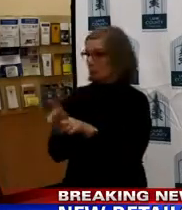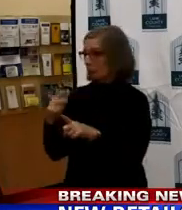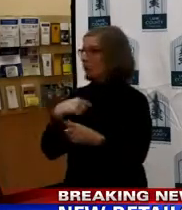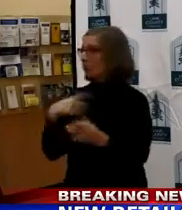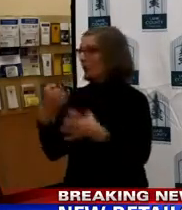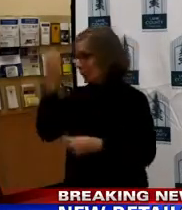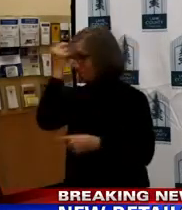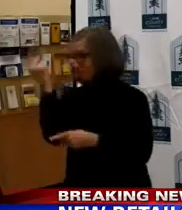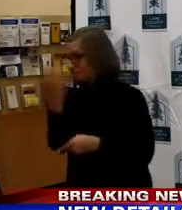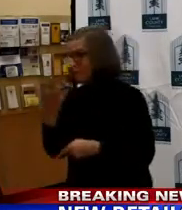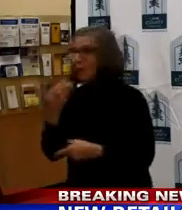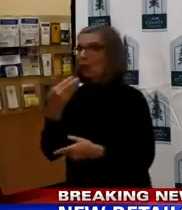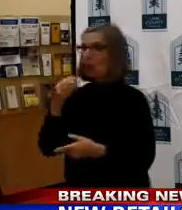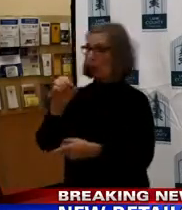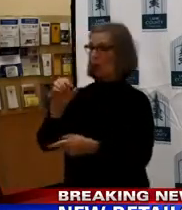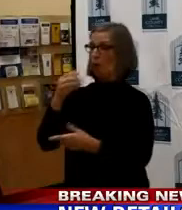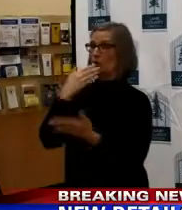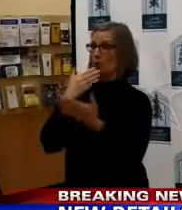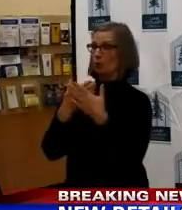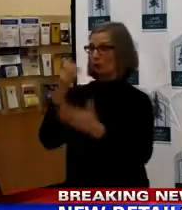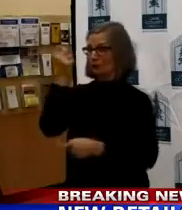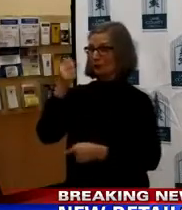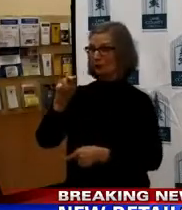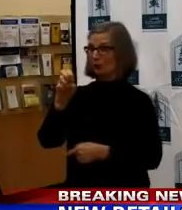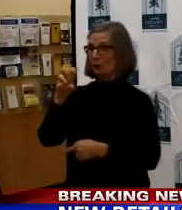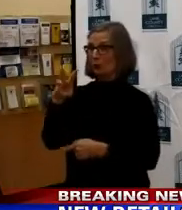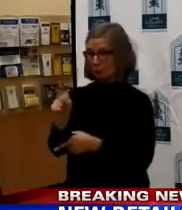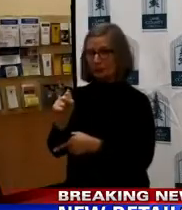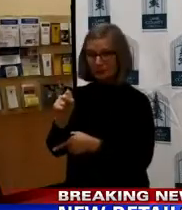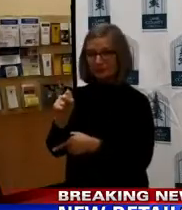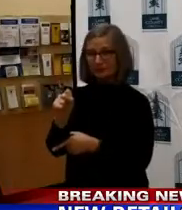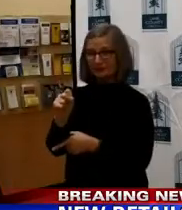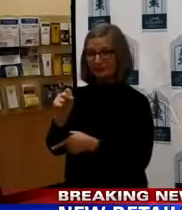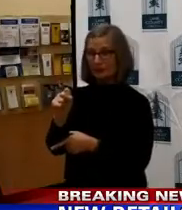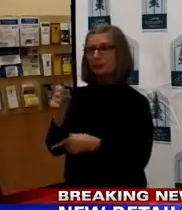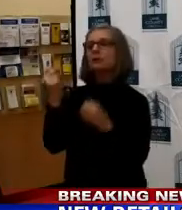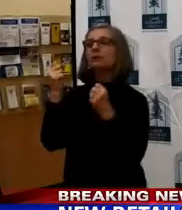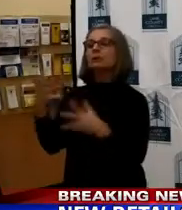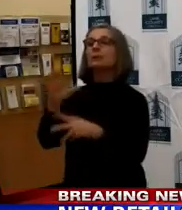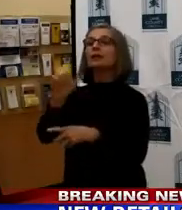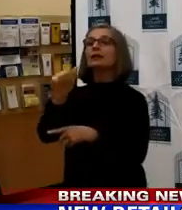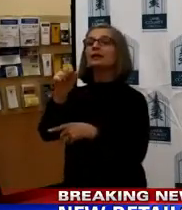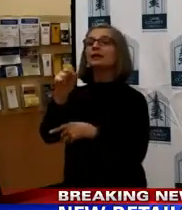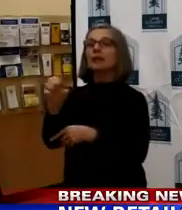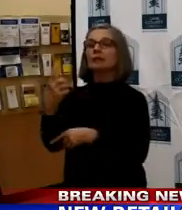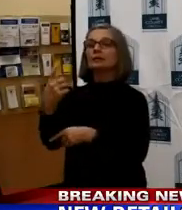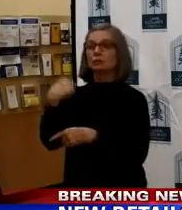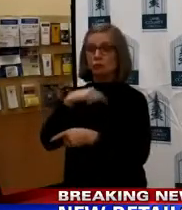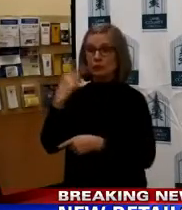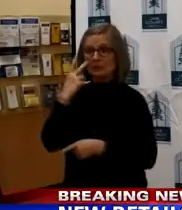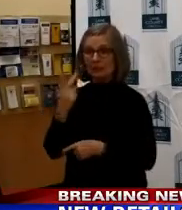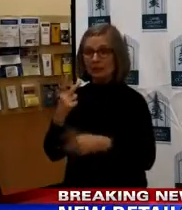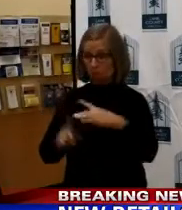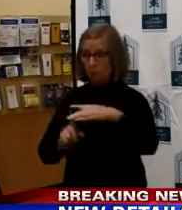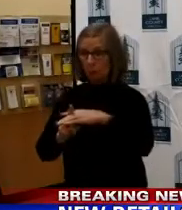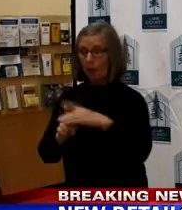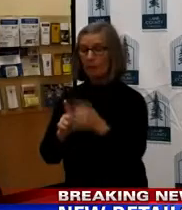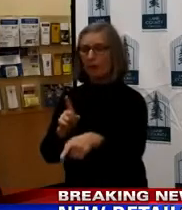news is that a lot of the cases that we're seeing come in have had very few points of